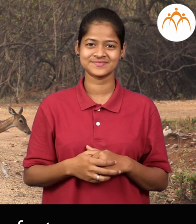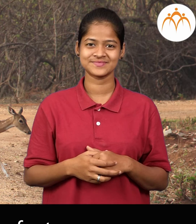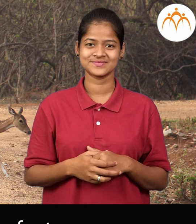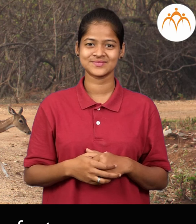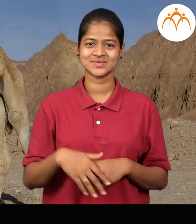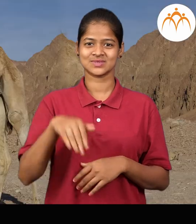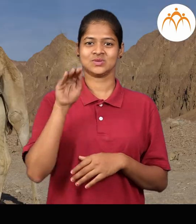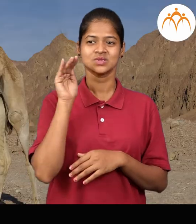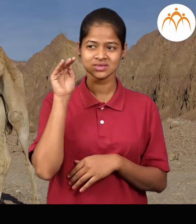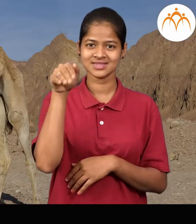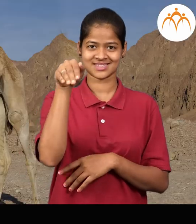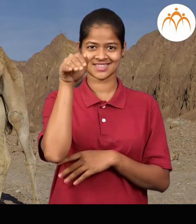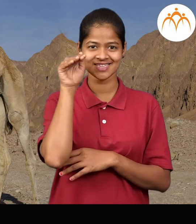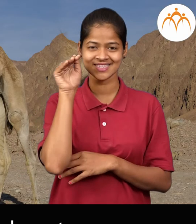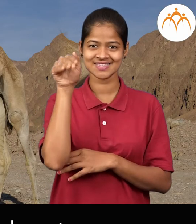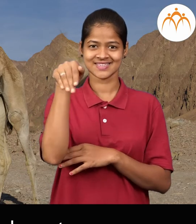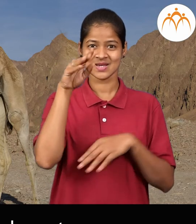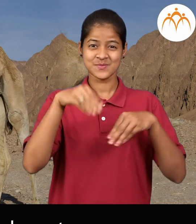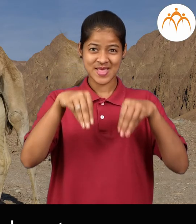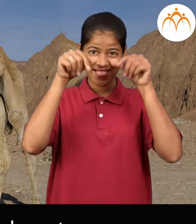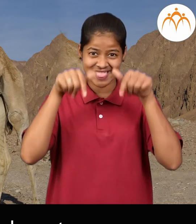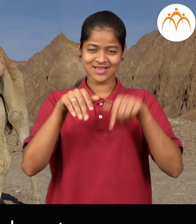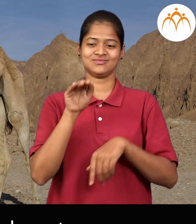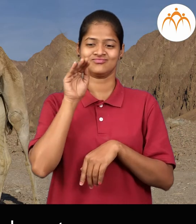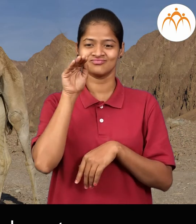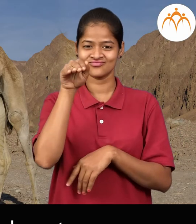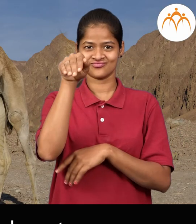Camel. Camel lives in deserts.